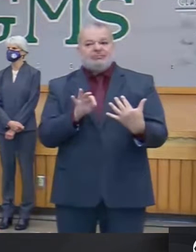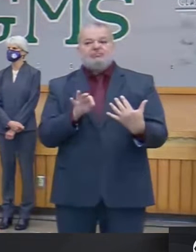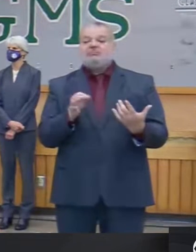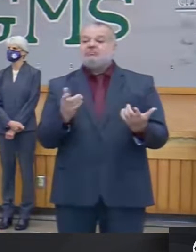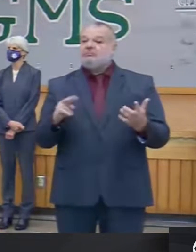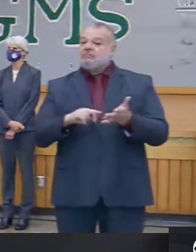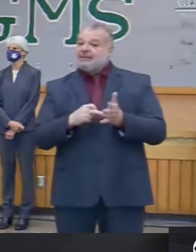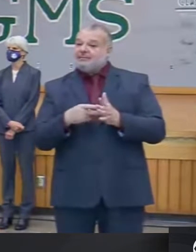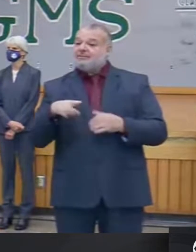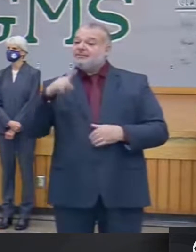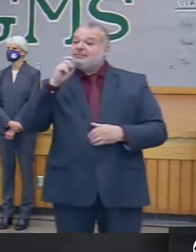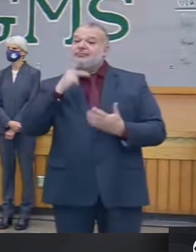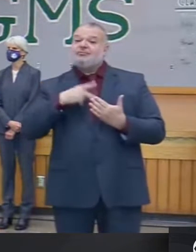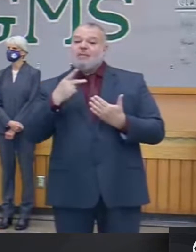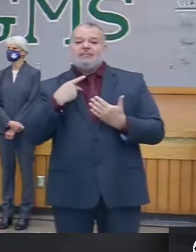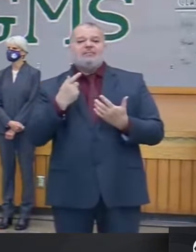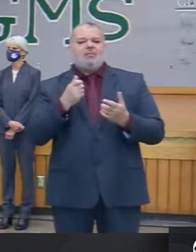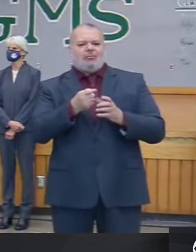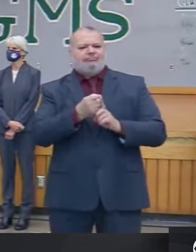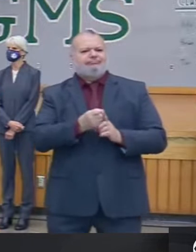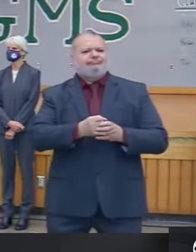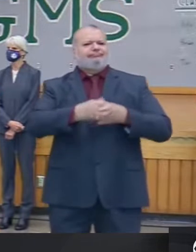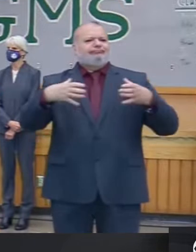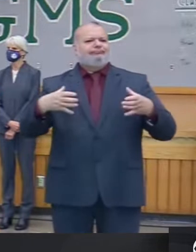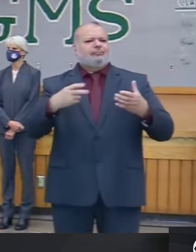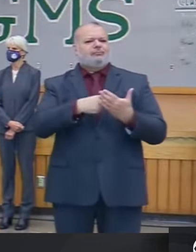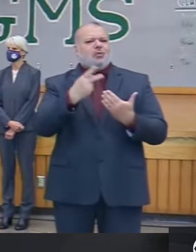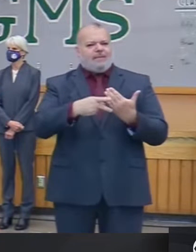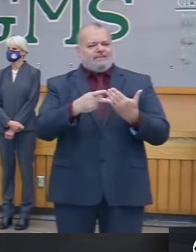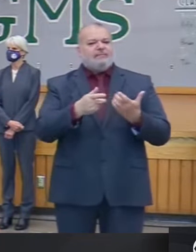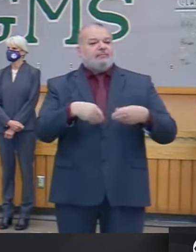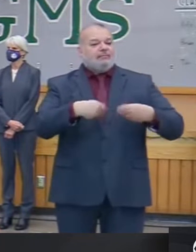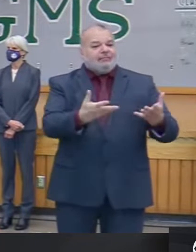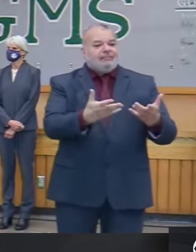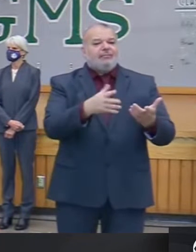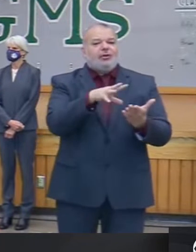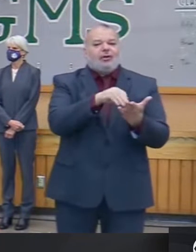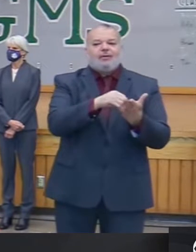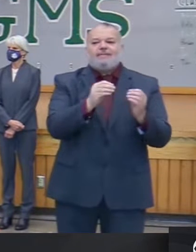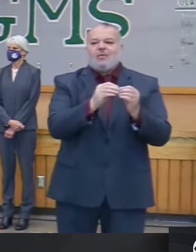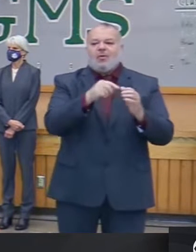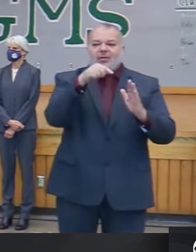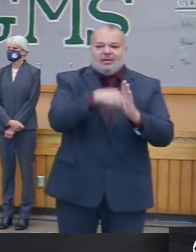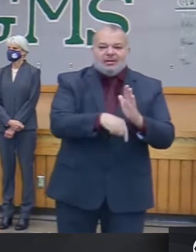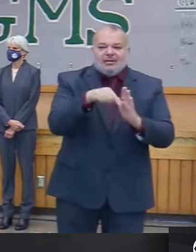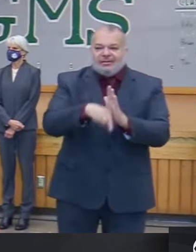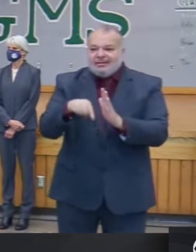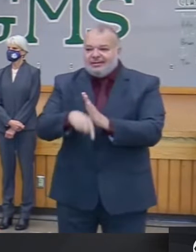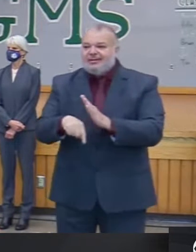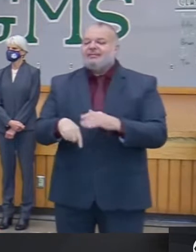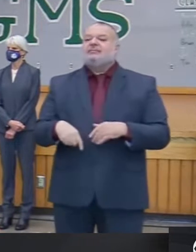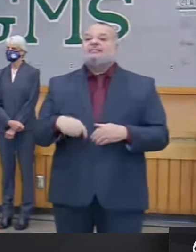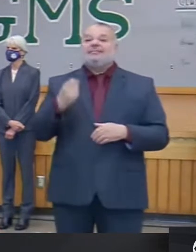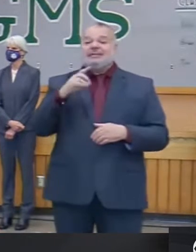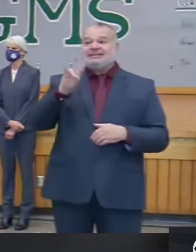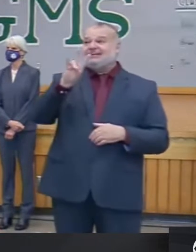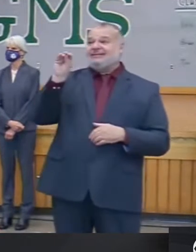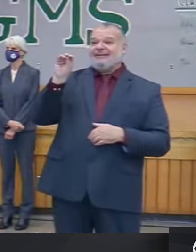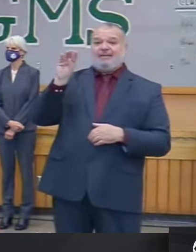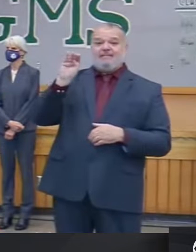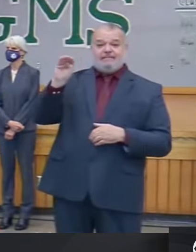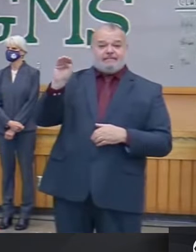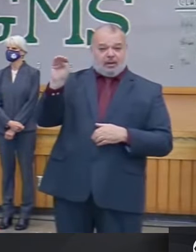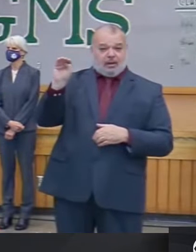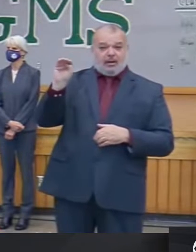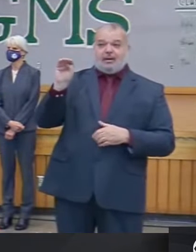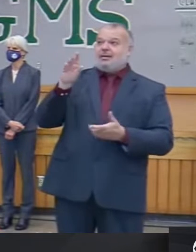for students in all grades. Our administration is committing more than $70 million in funding for school districts to